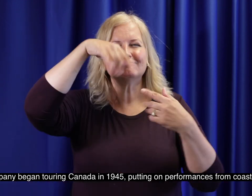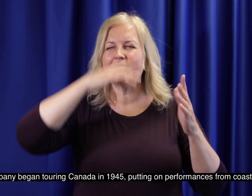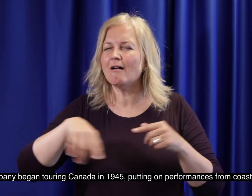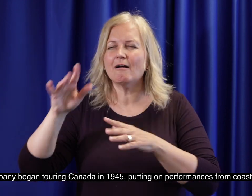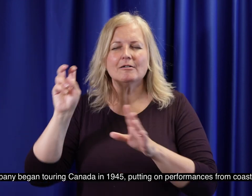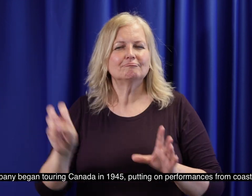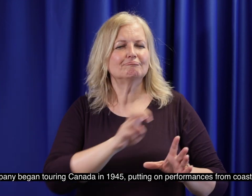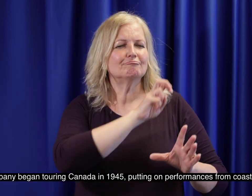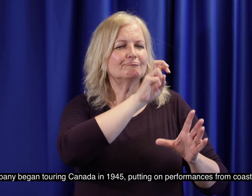to coast.